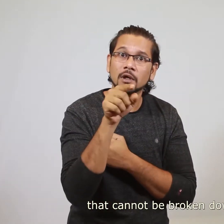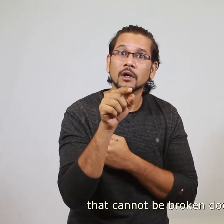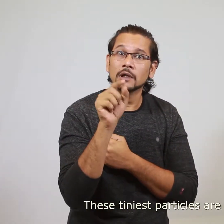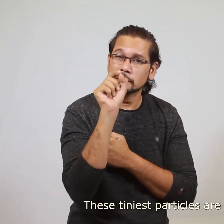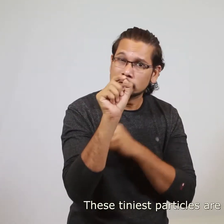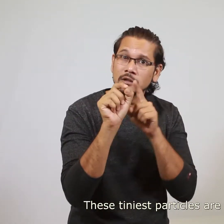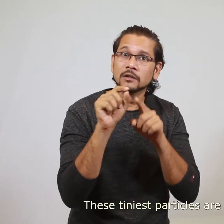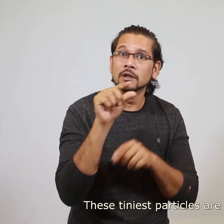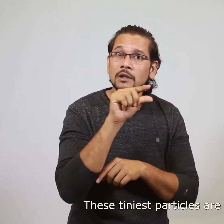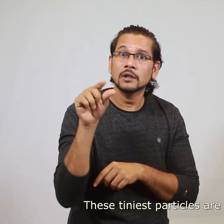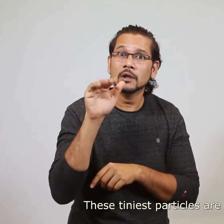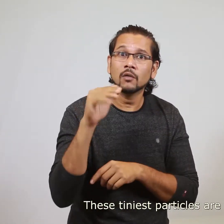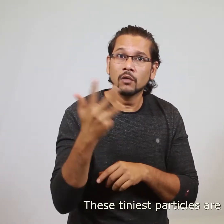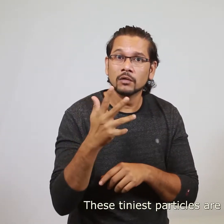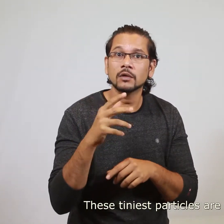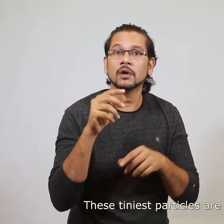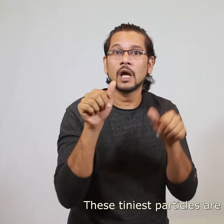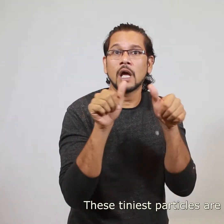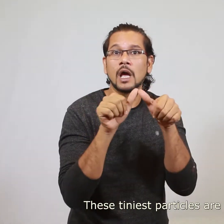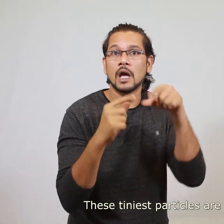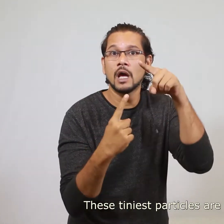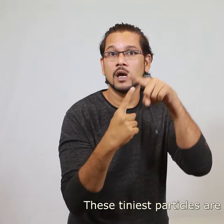These tiniest particles are called atoms.